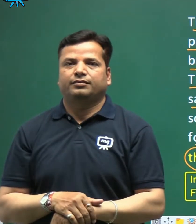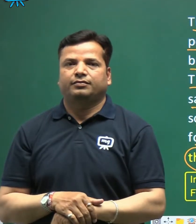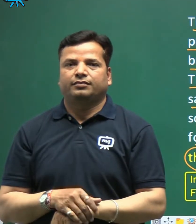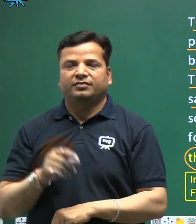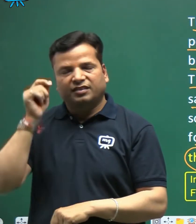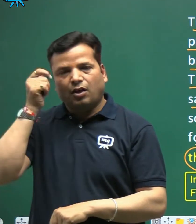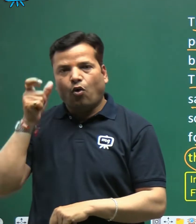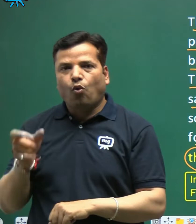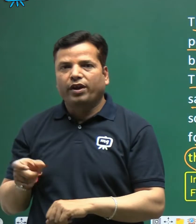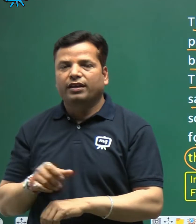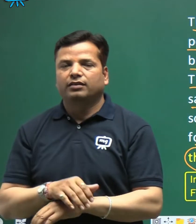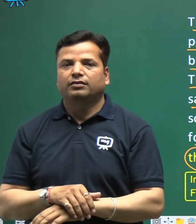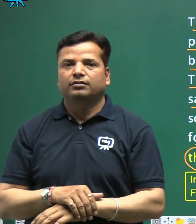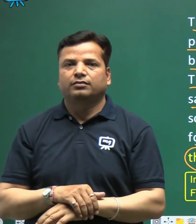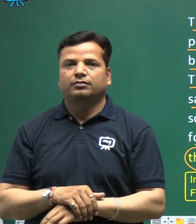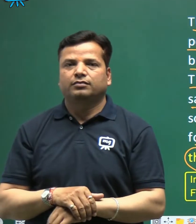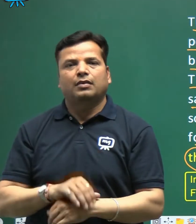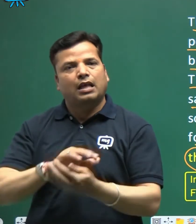finish,